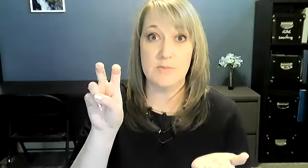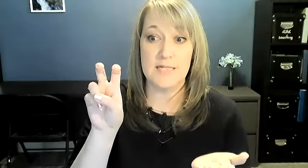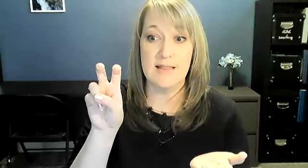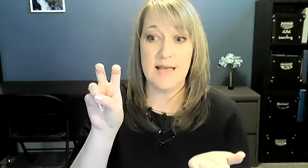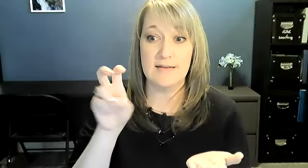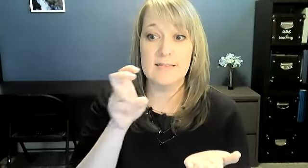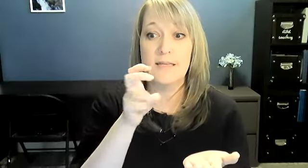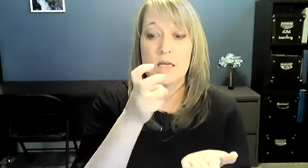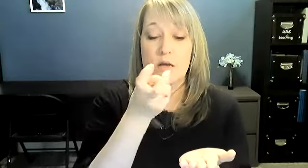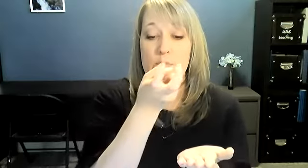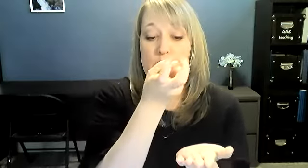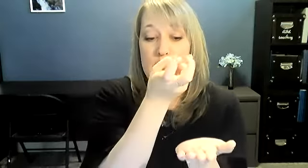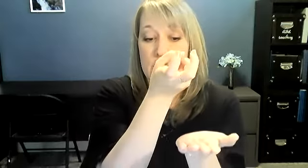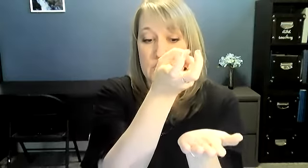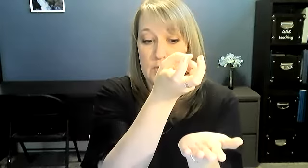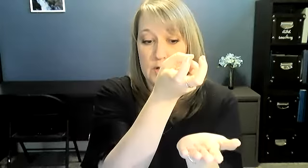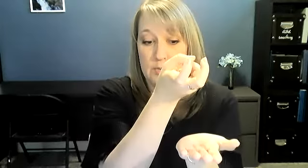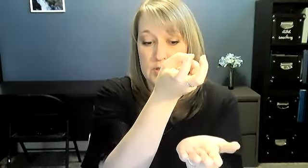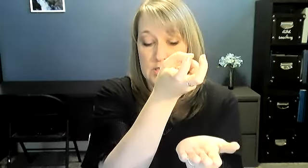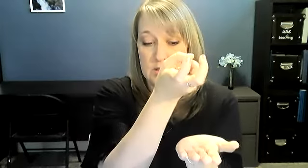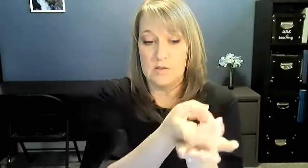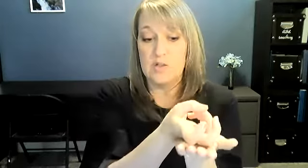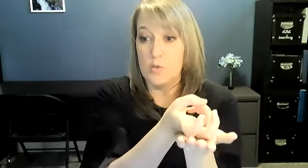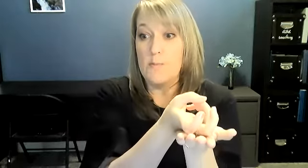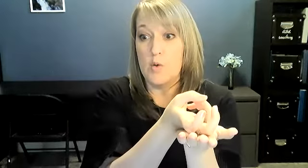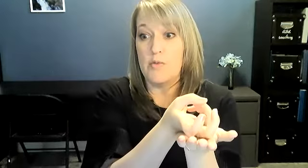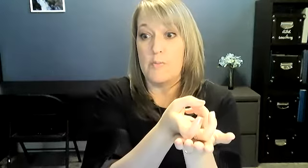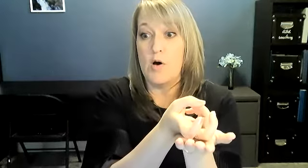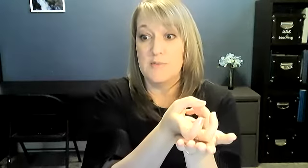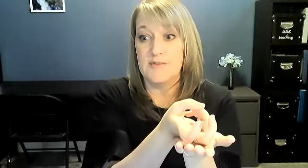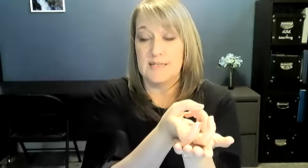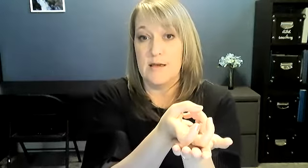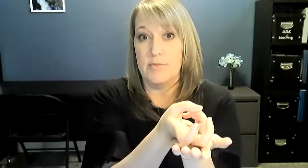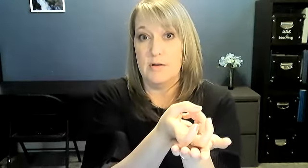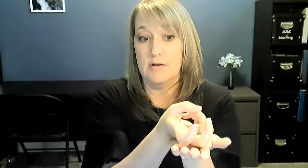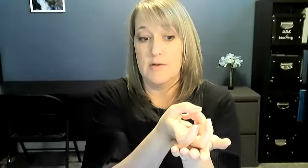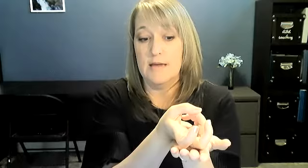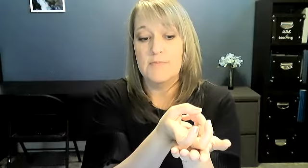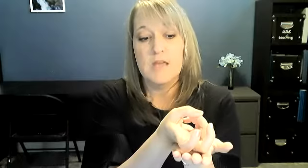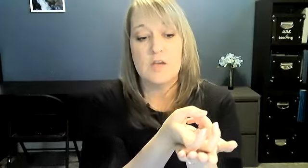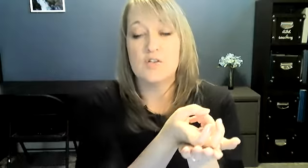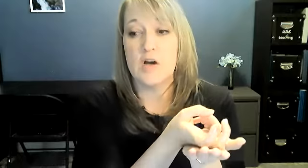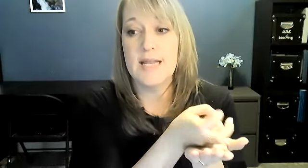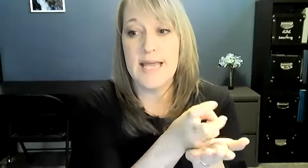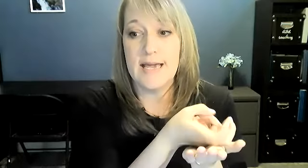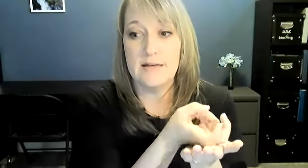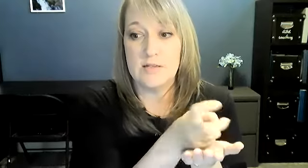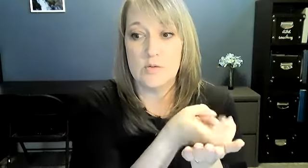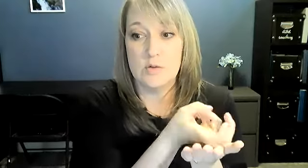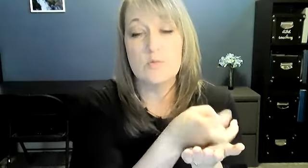represent legs. Put your want both palms facing up here, okay? Your dominant hand is going to